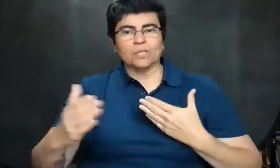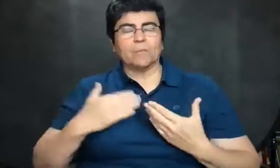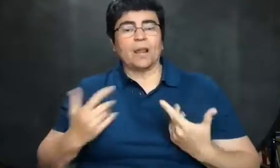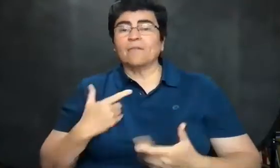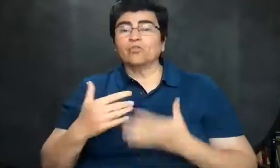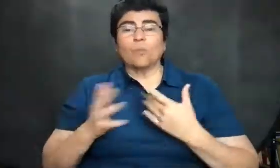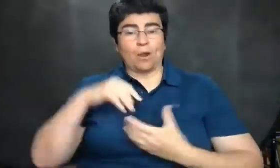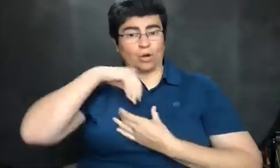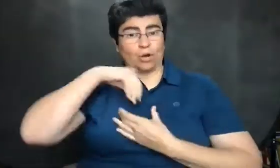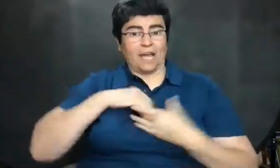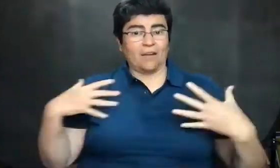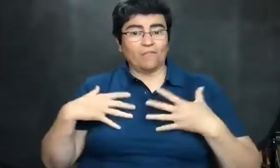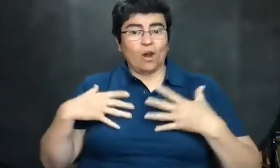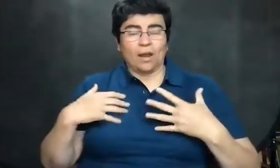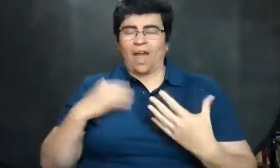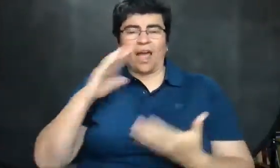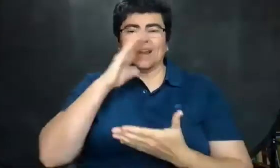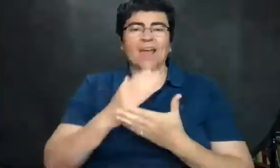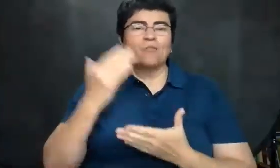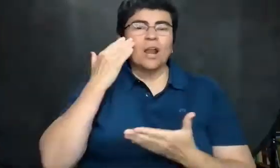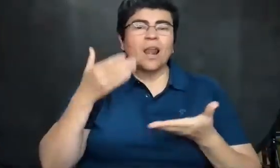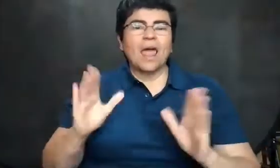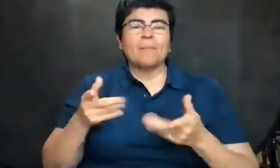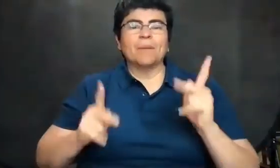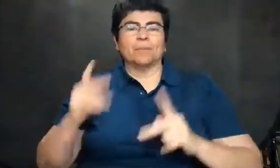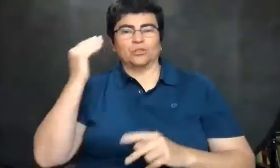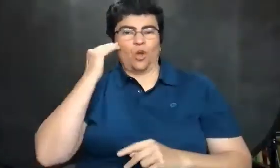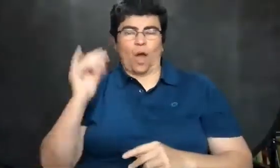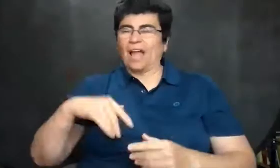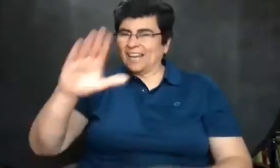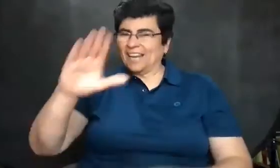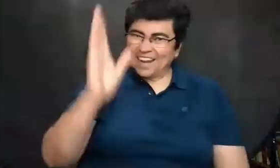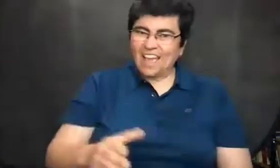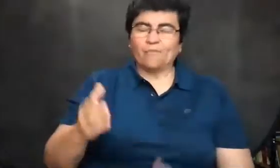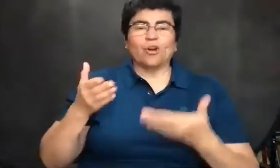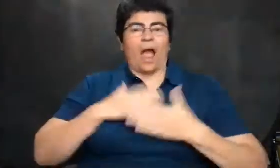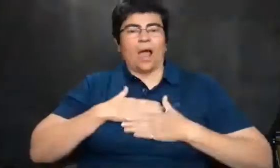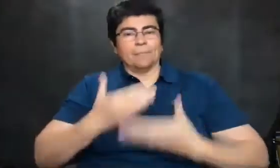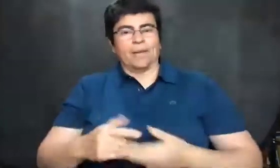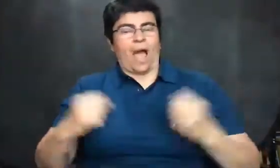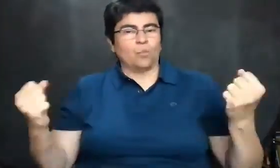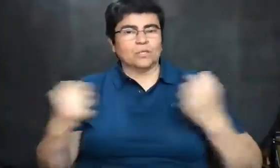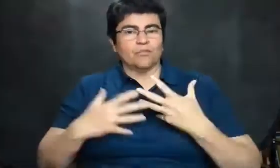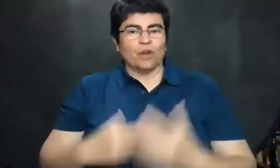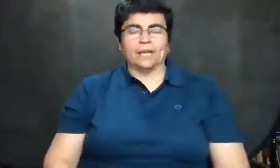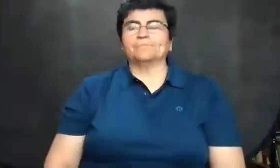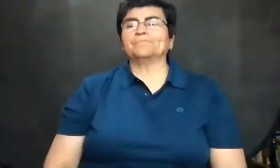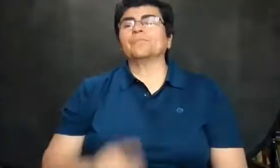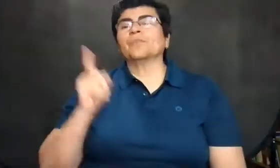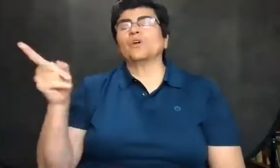was, I never let anybody know it. I never, ever would admit that I was afraid of anything. So this woman got up and